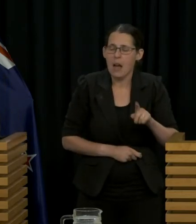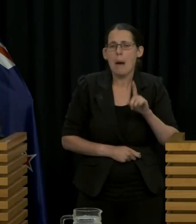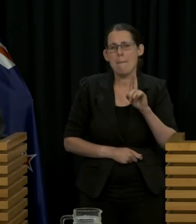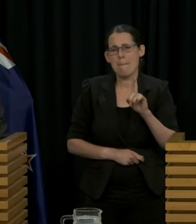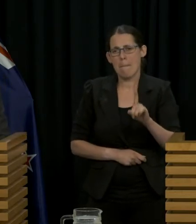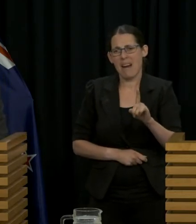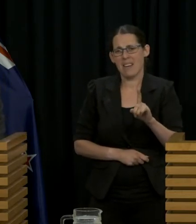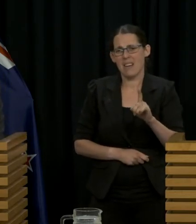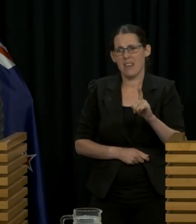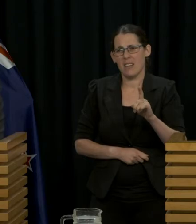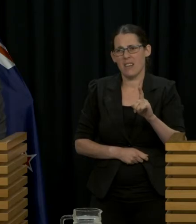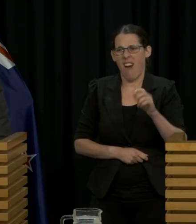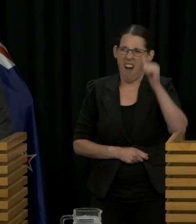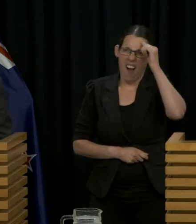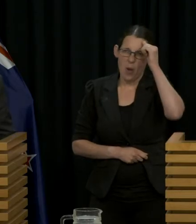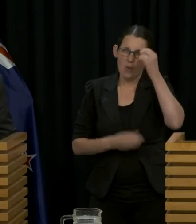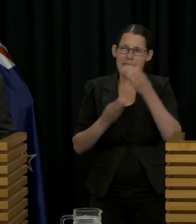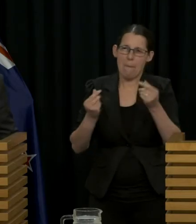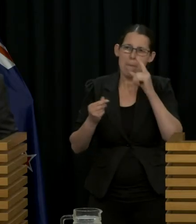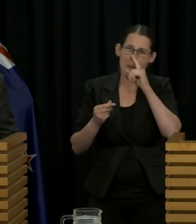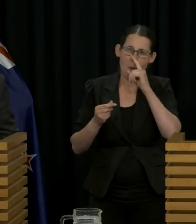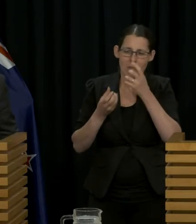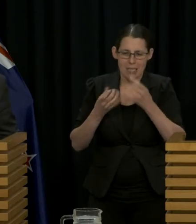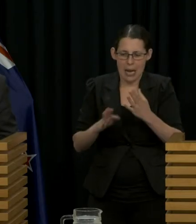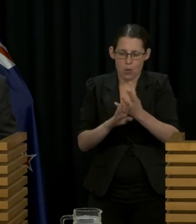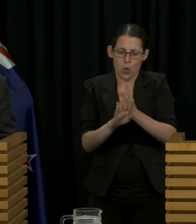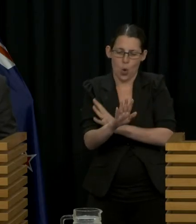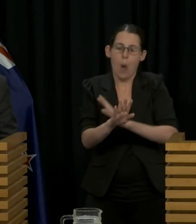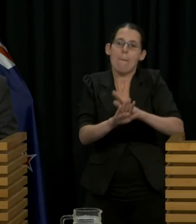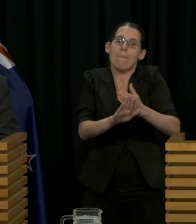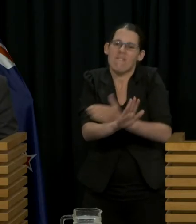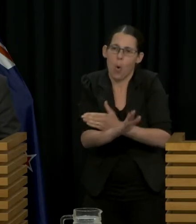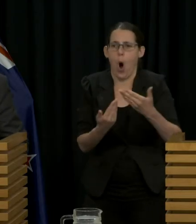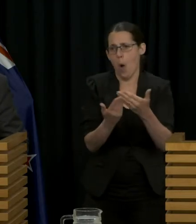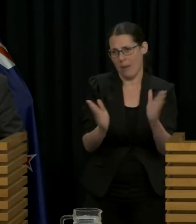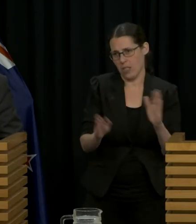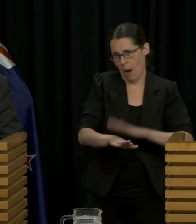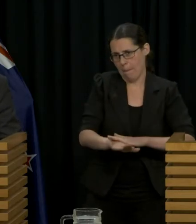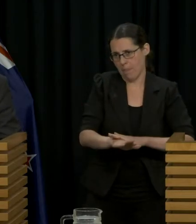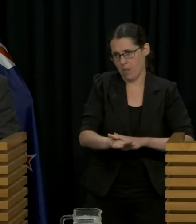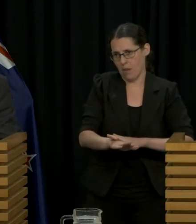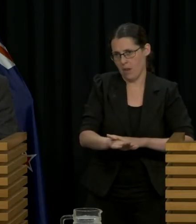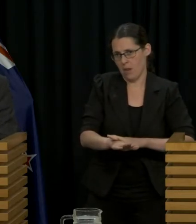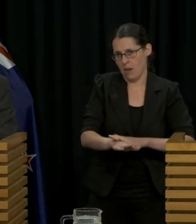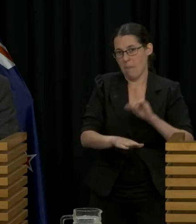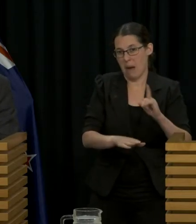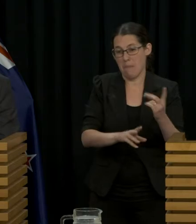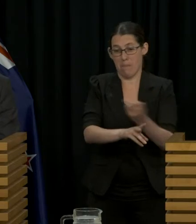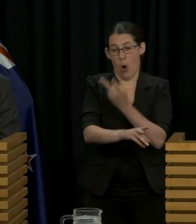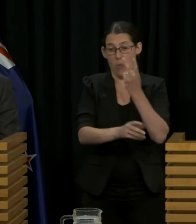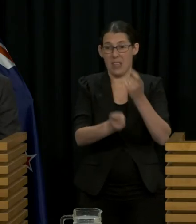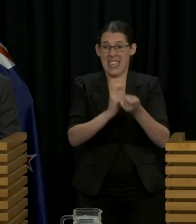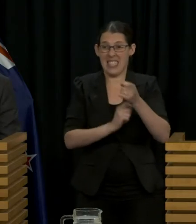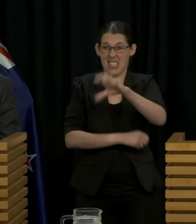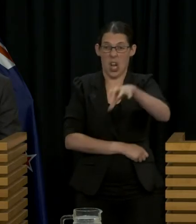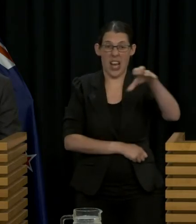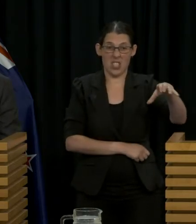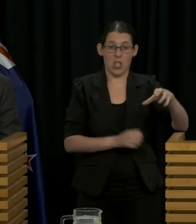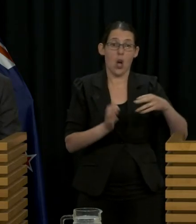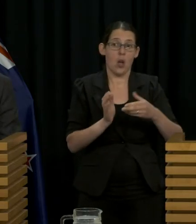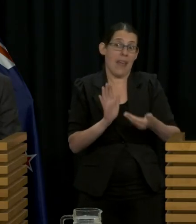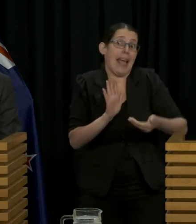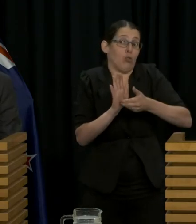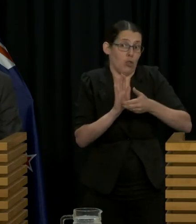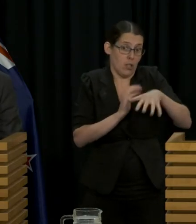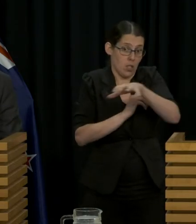are people I do know who go in queue before the opening time, but the wait times at both those testing sites on the North Shore, the additional